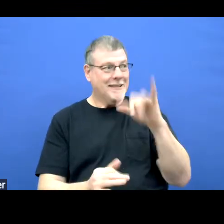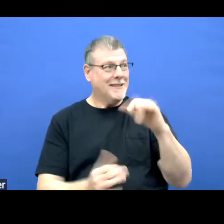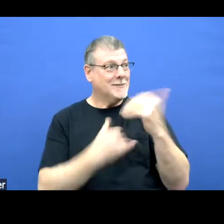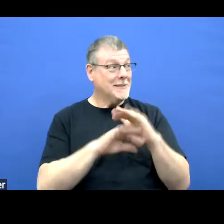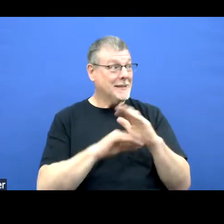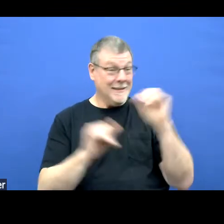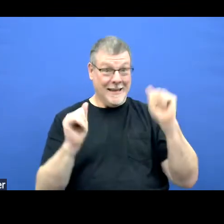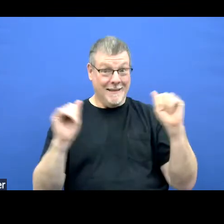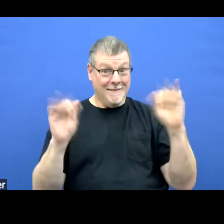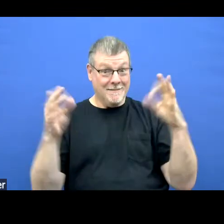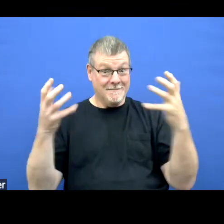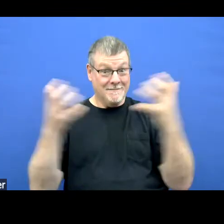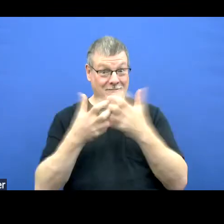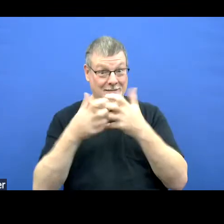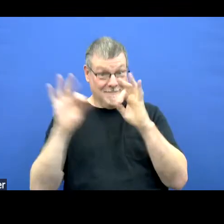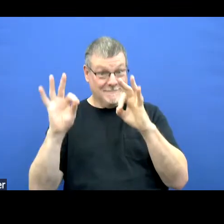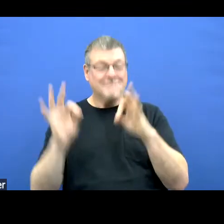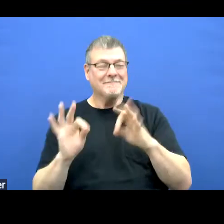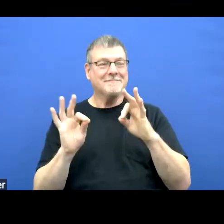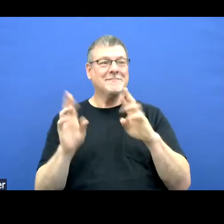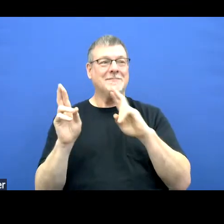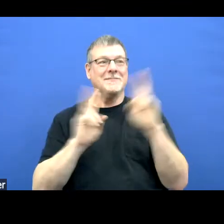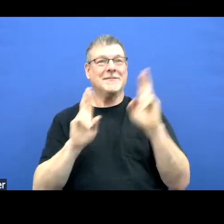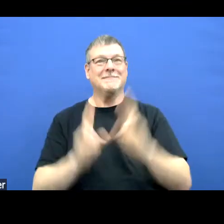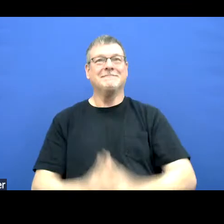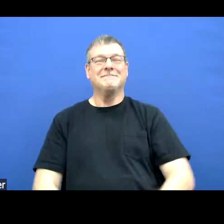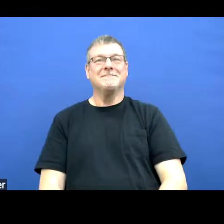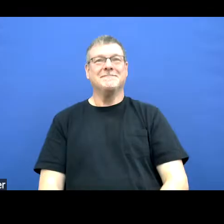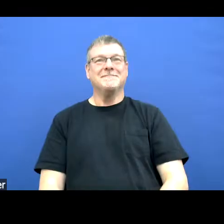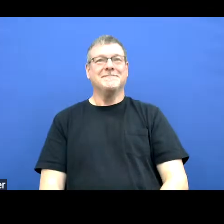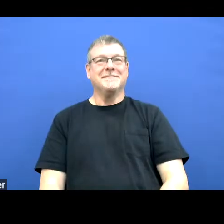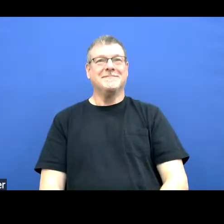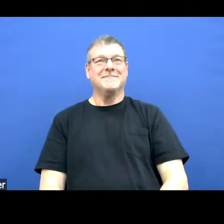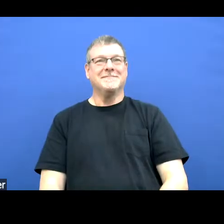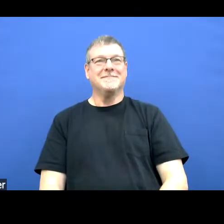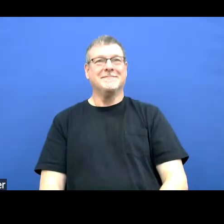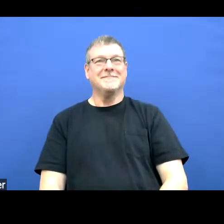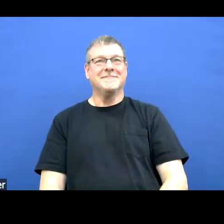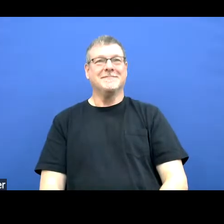Yep. You're all right. Okay.